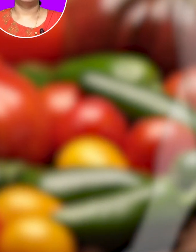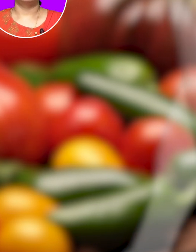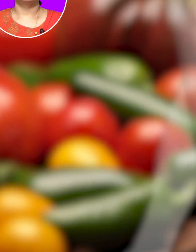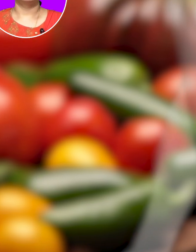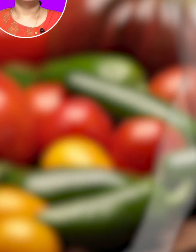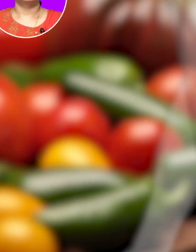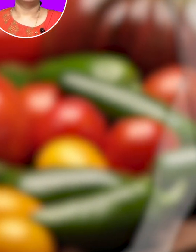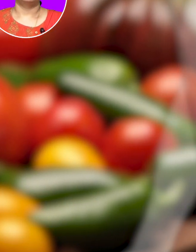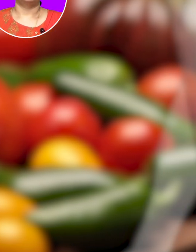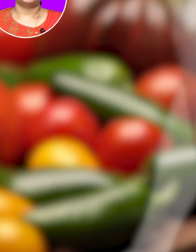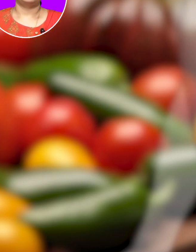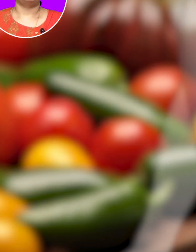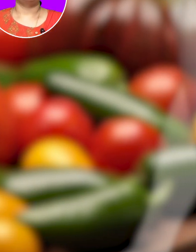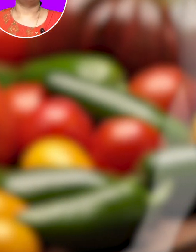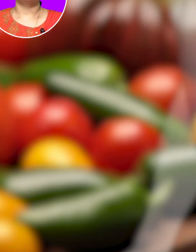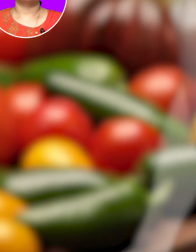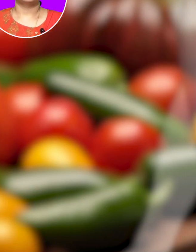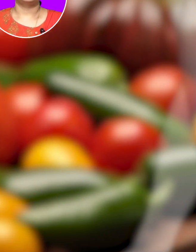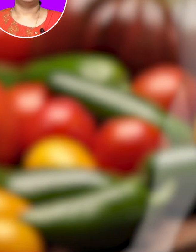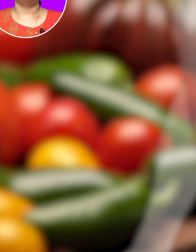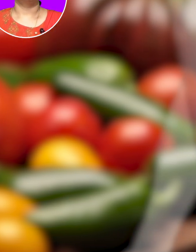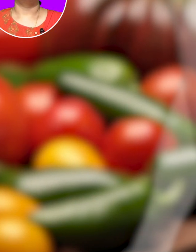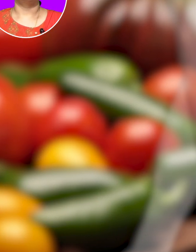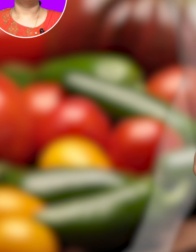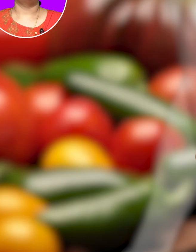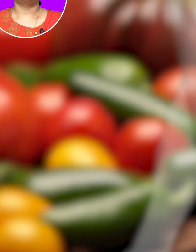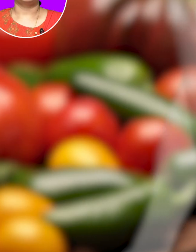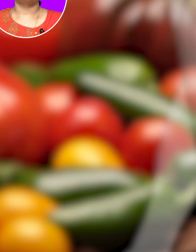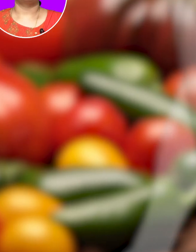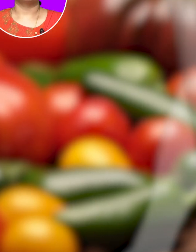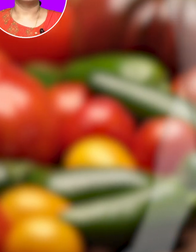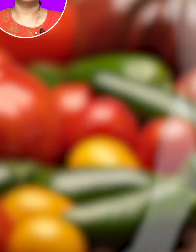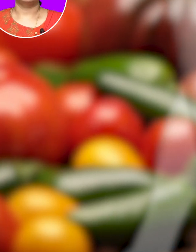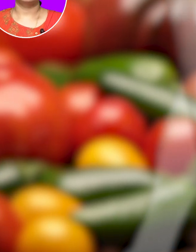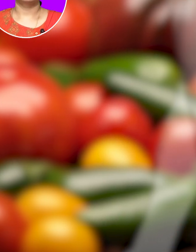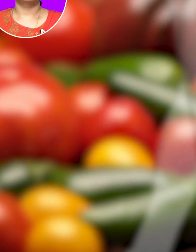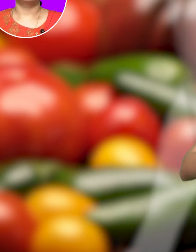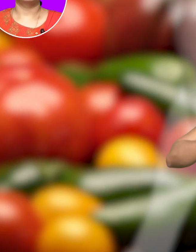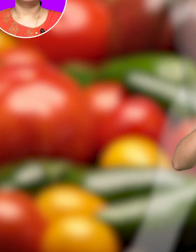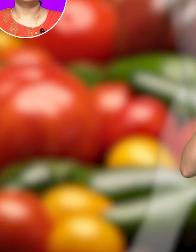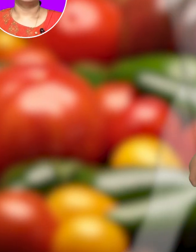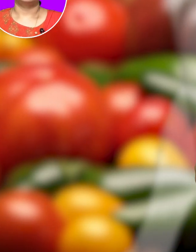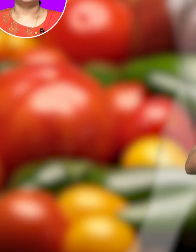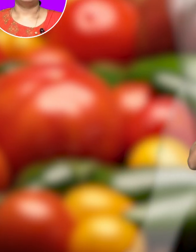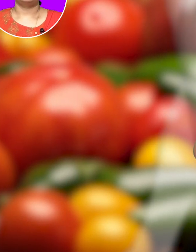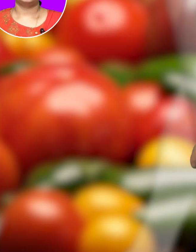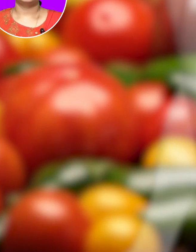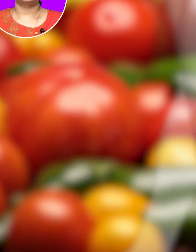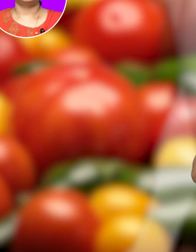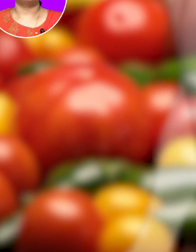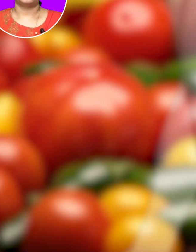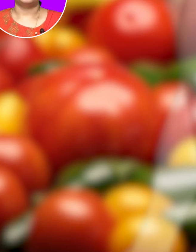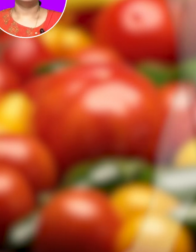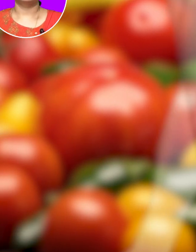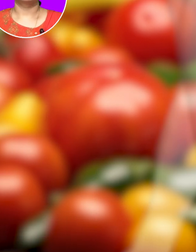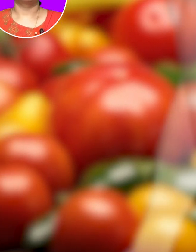Brahmari, would help you to study one of the life processes, the nutrition